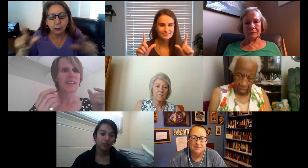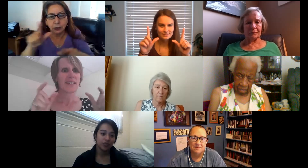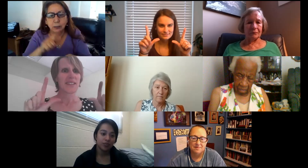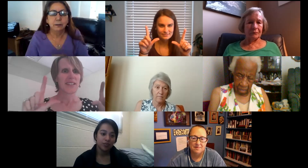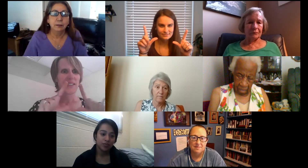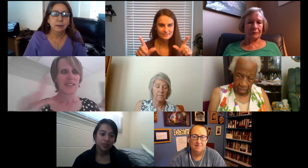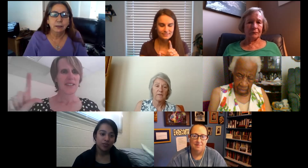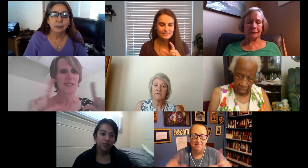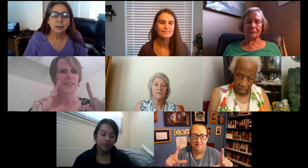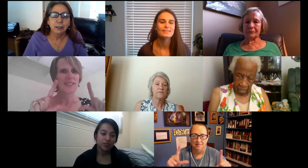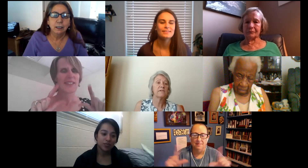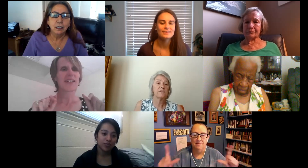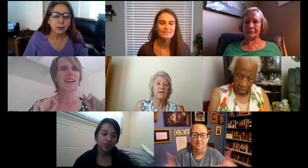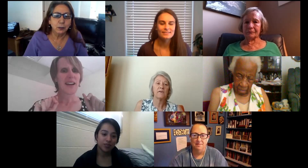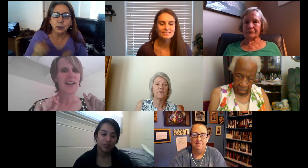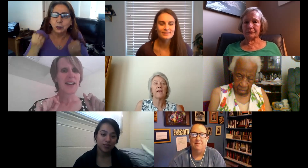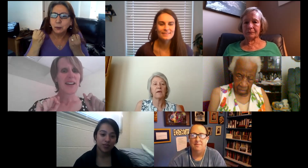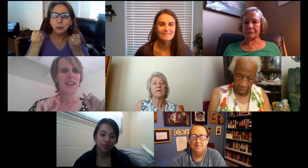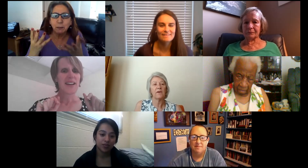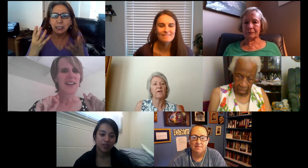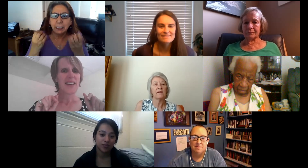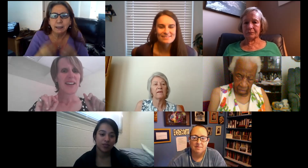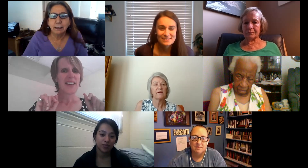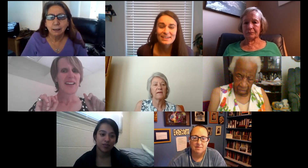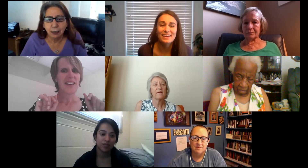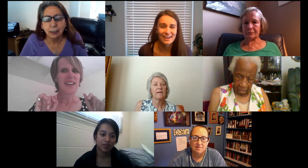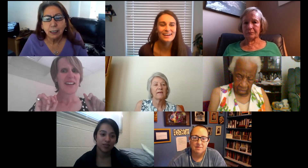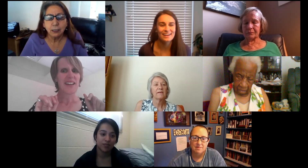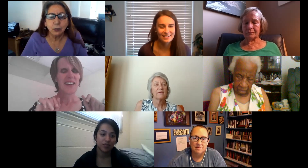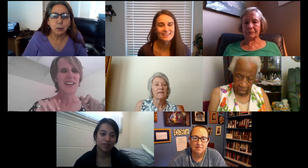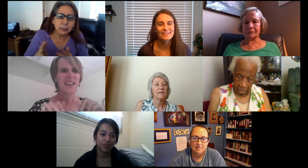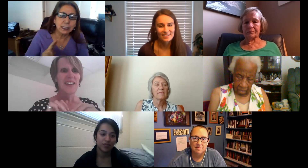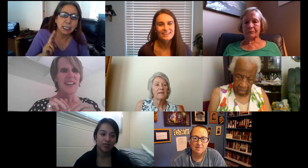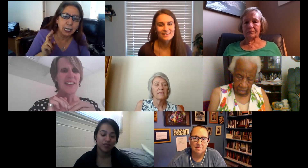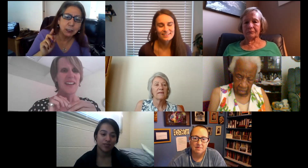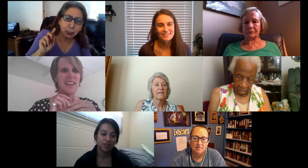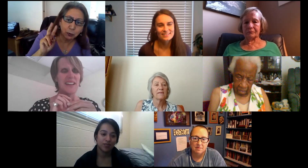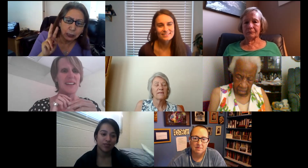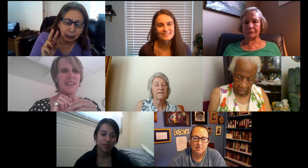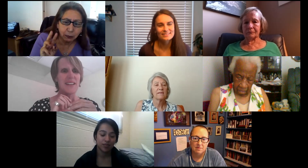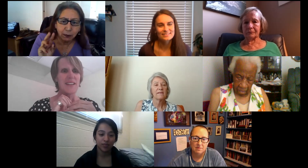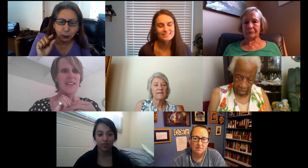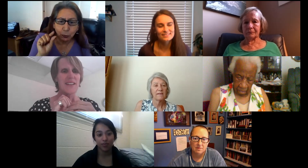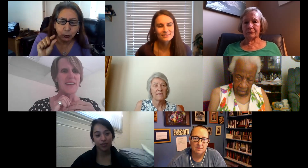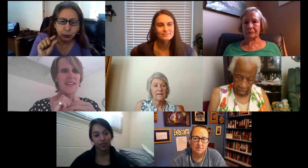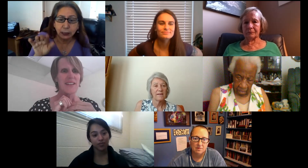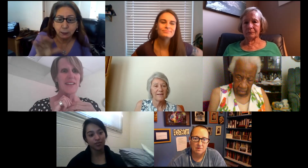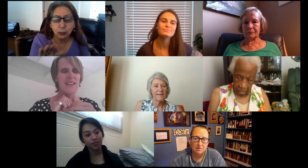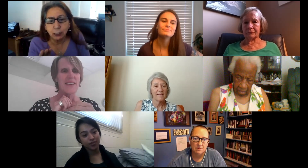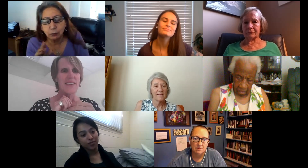language. So there's an entire vocabulary. So most of the time it starts with a first word, especially with the